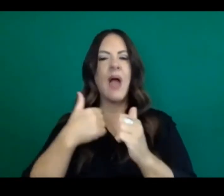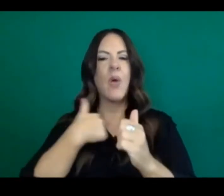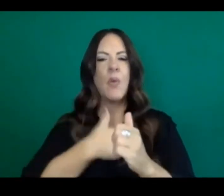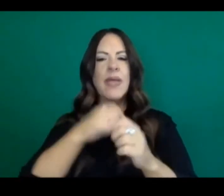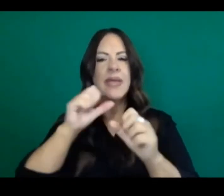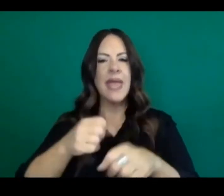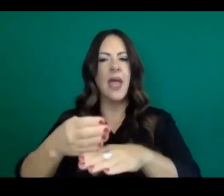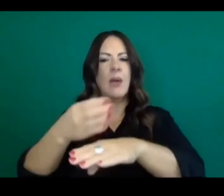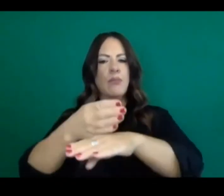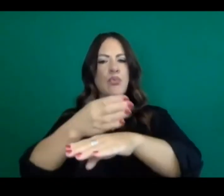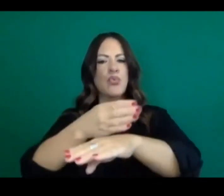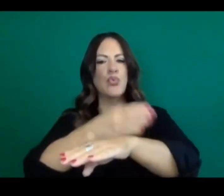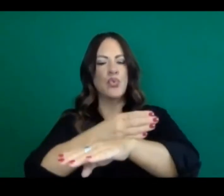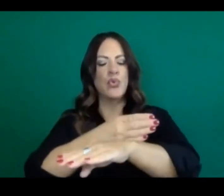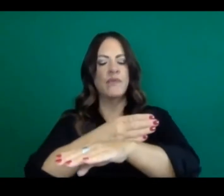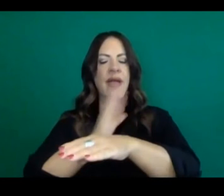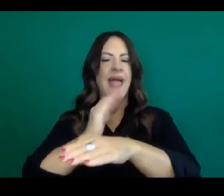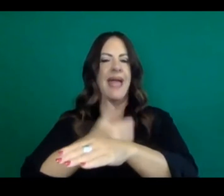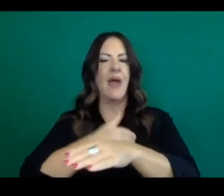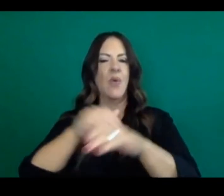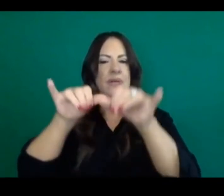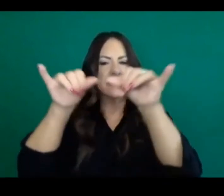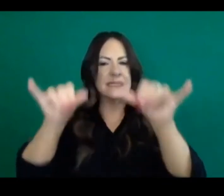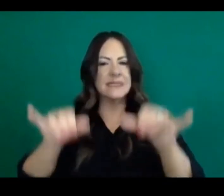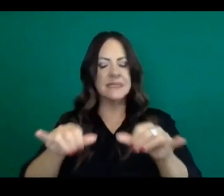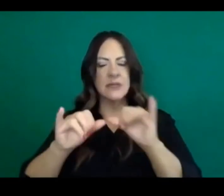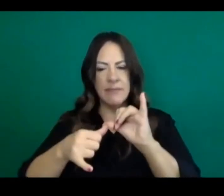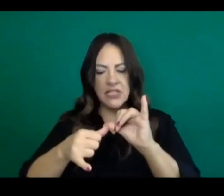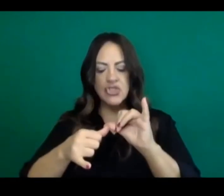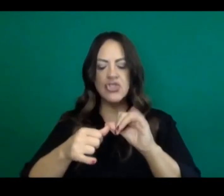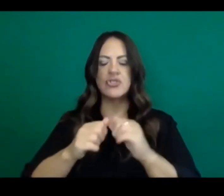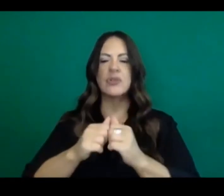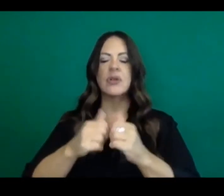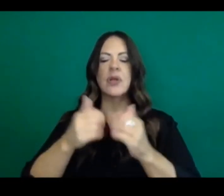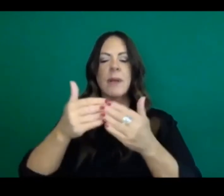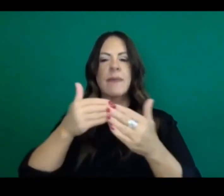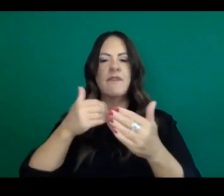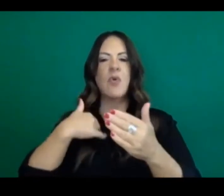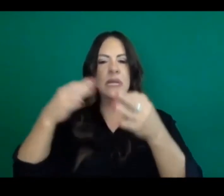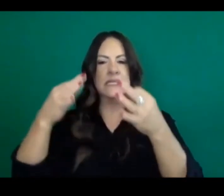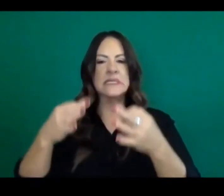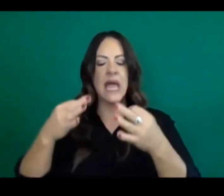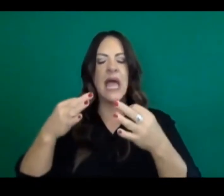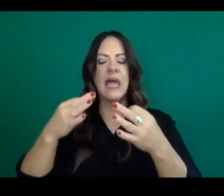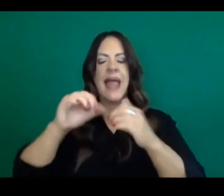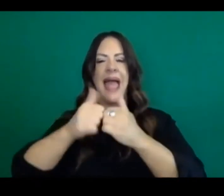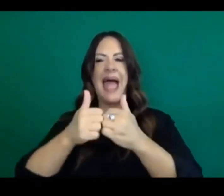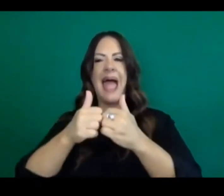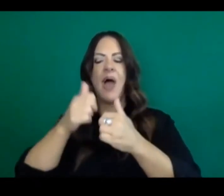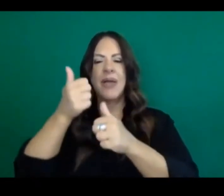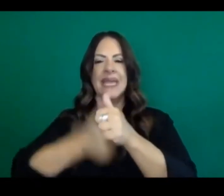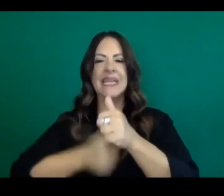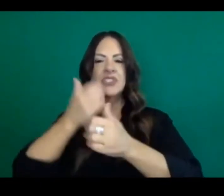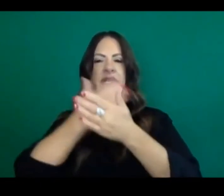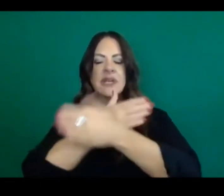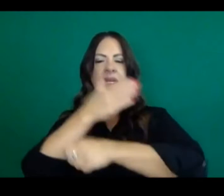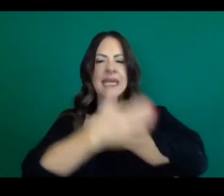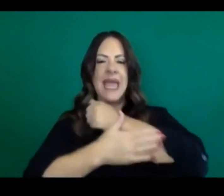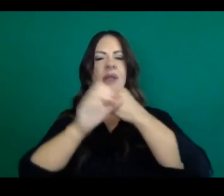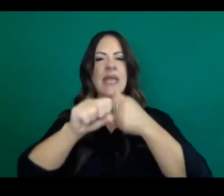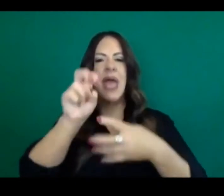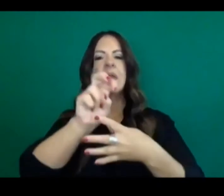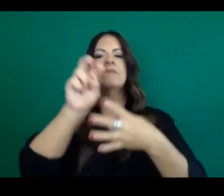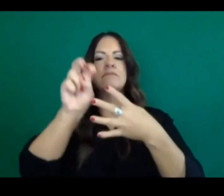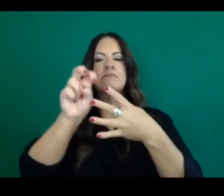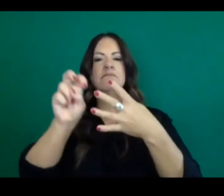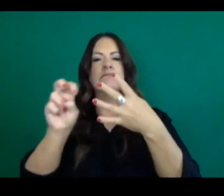the range before moving on to the next tier. Also, we believe that one of